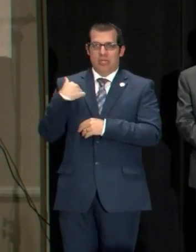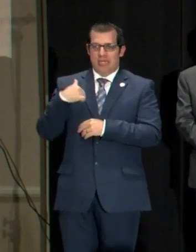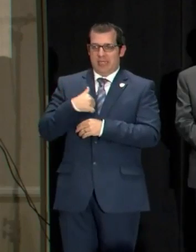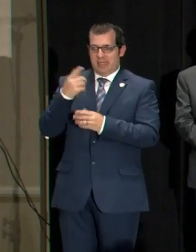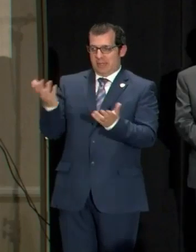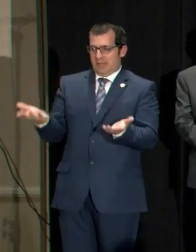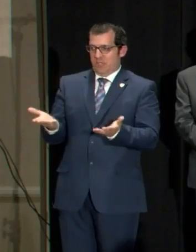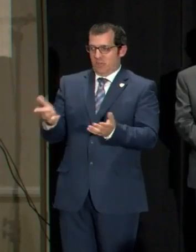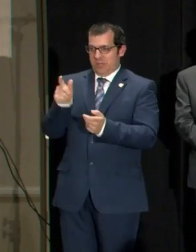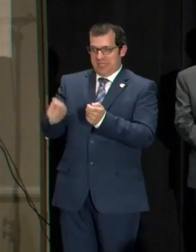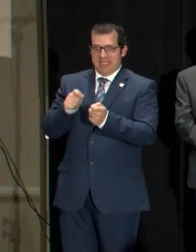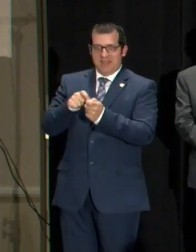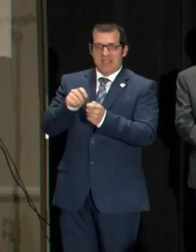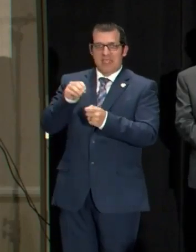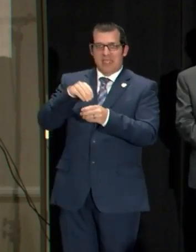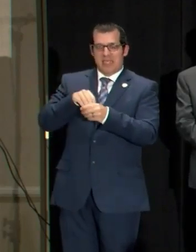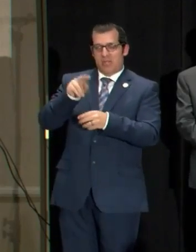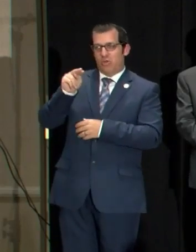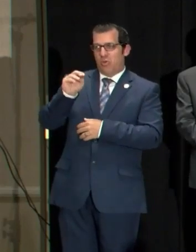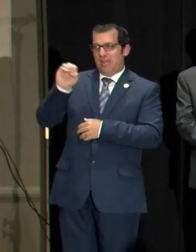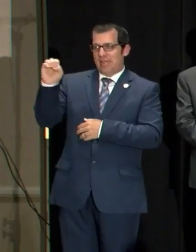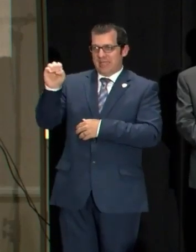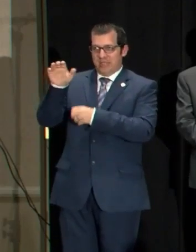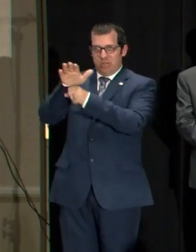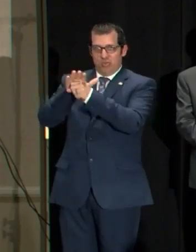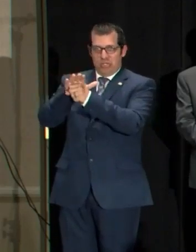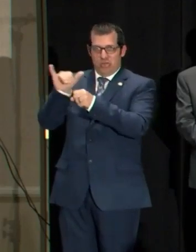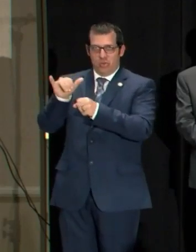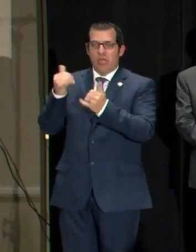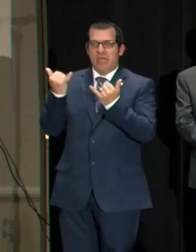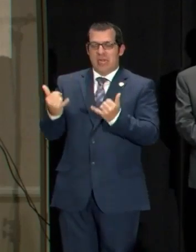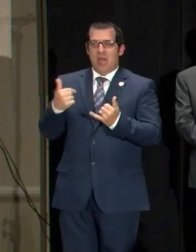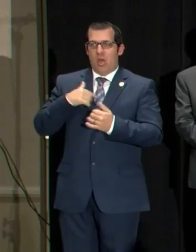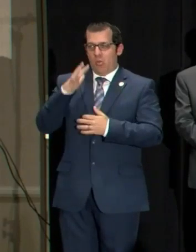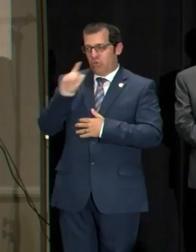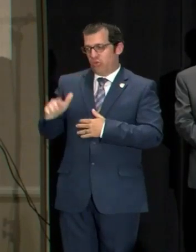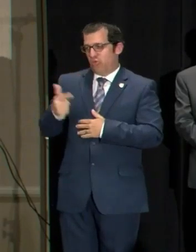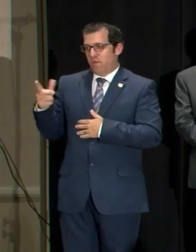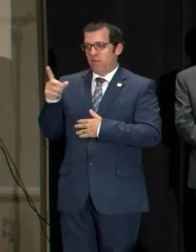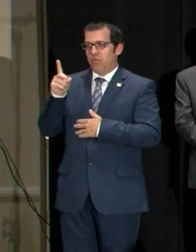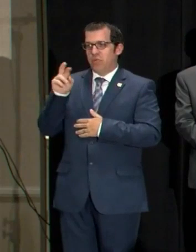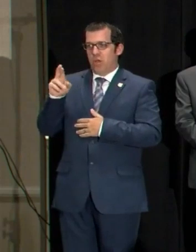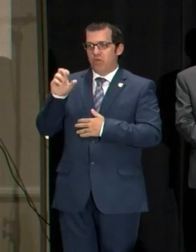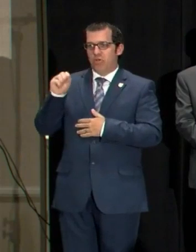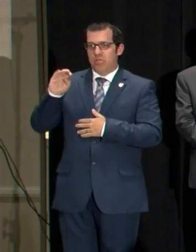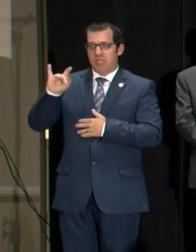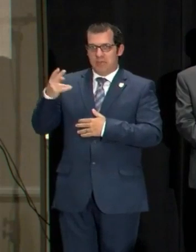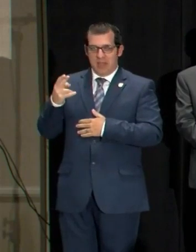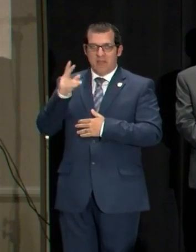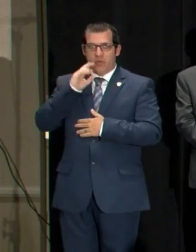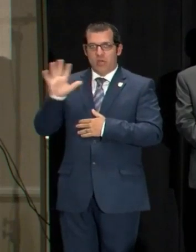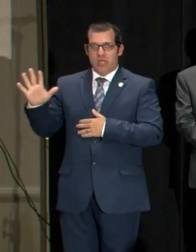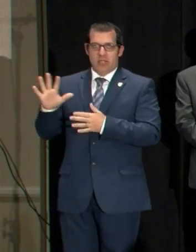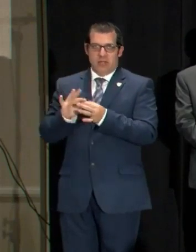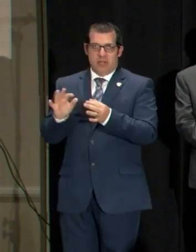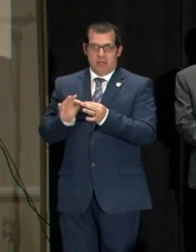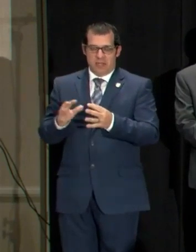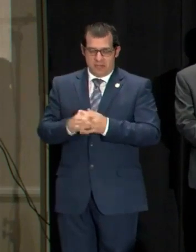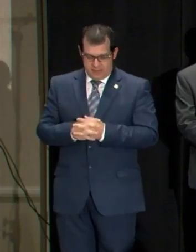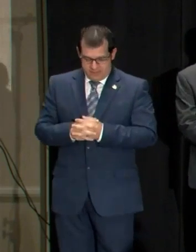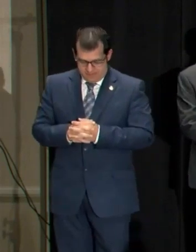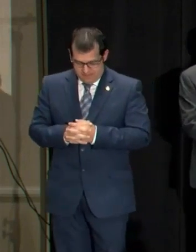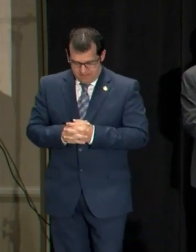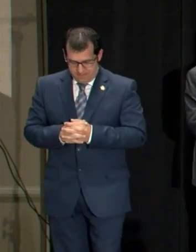here specifically in the Northeast region. With that, let me turn it over to Dr. Smith for his comments.